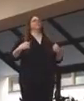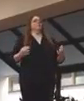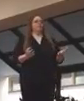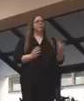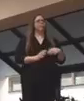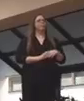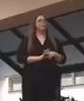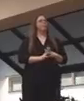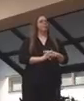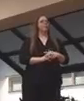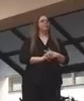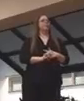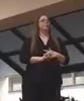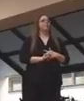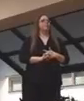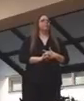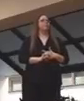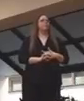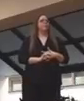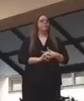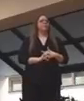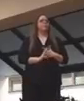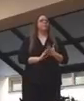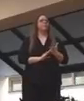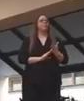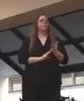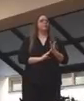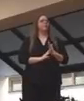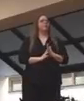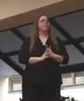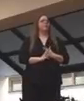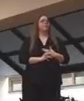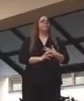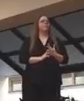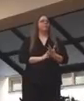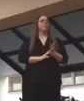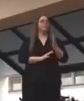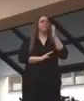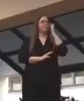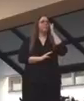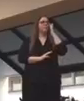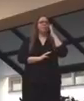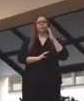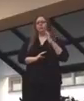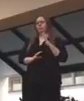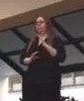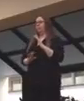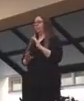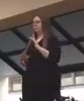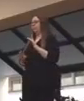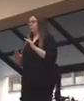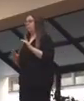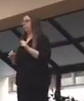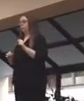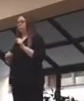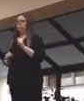Next question, can an interpreter continue to work with a restricted license if they can no longer take the WIDA? Parentheses,